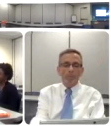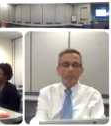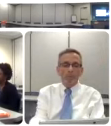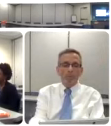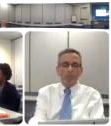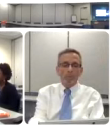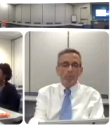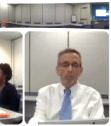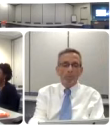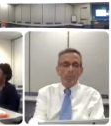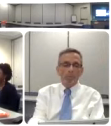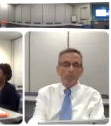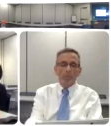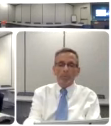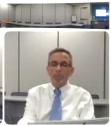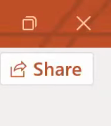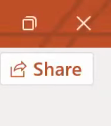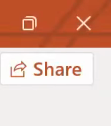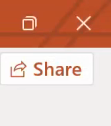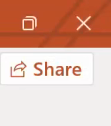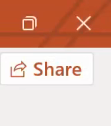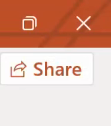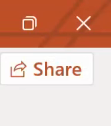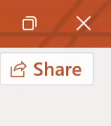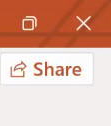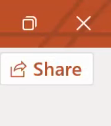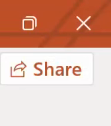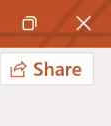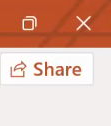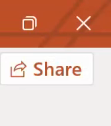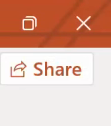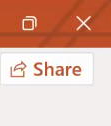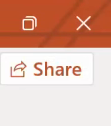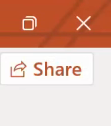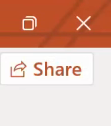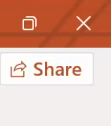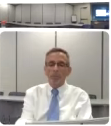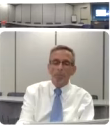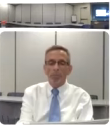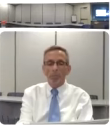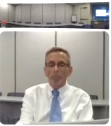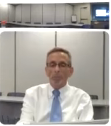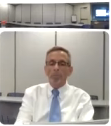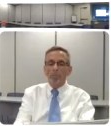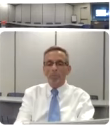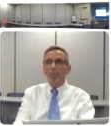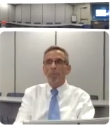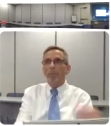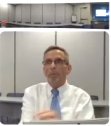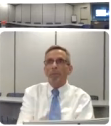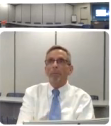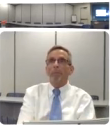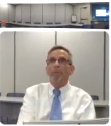name is Ifama Moka, and the supervisory vocational rehabilitation specialist from